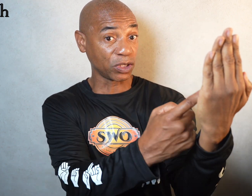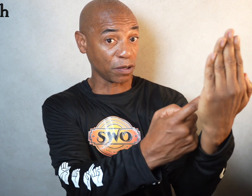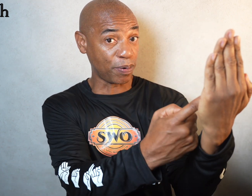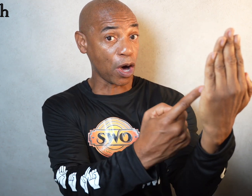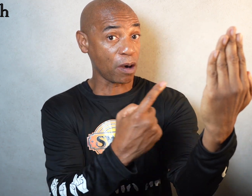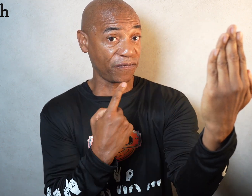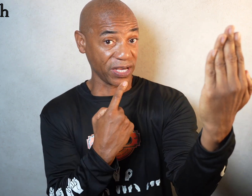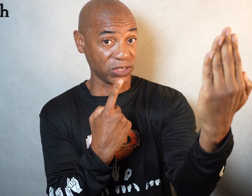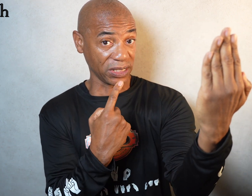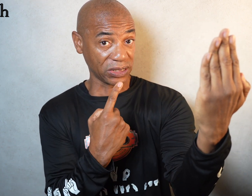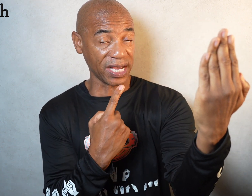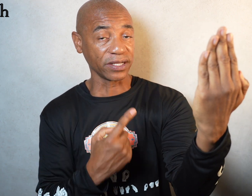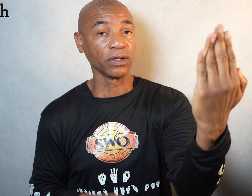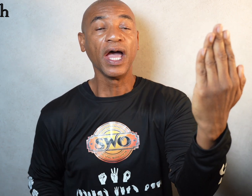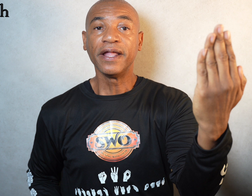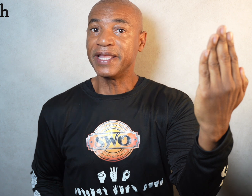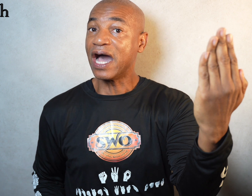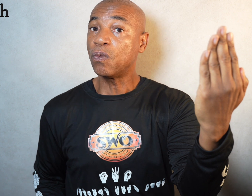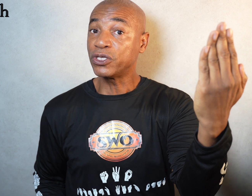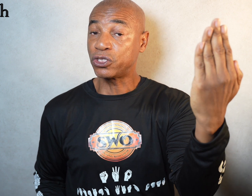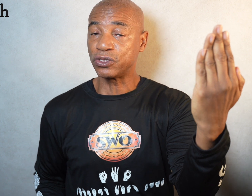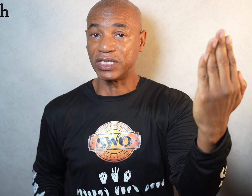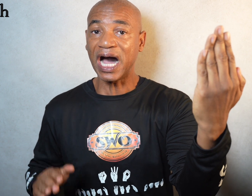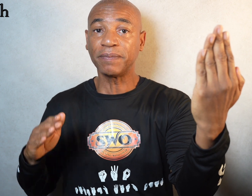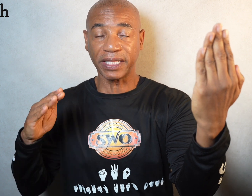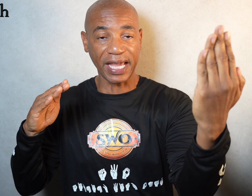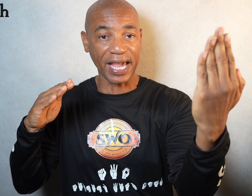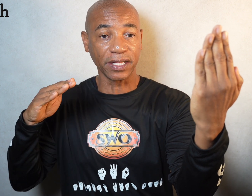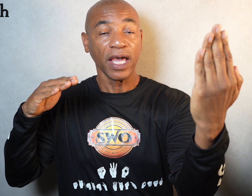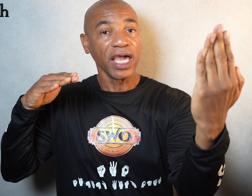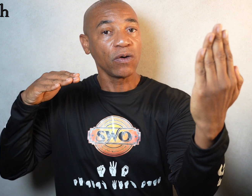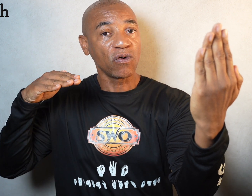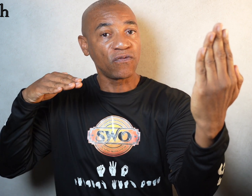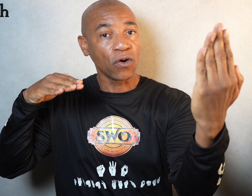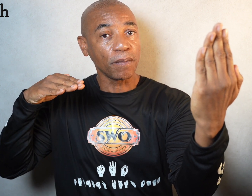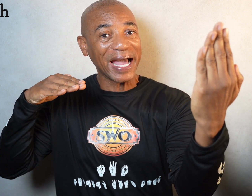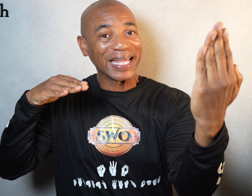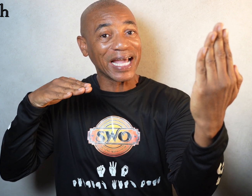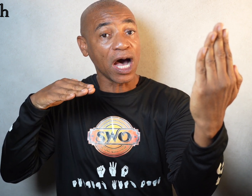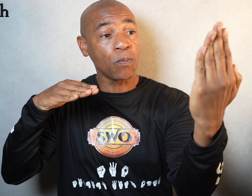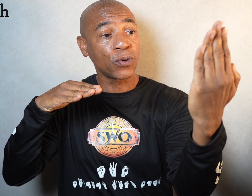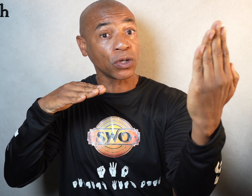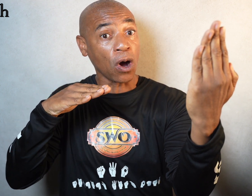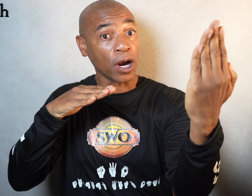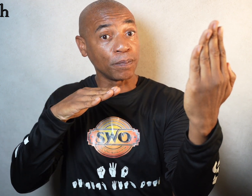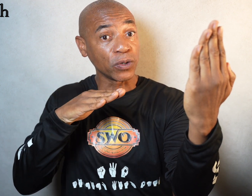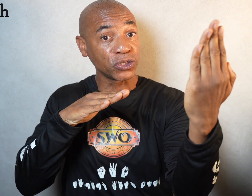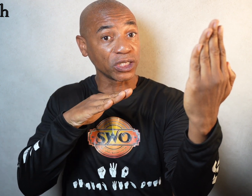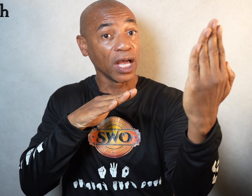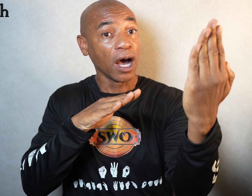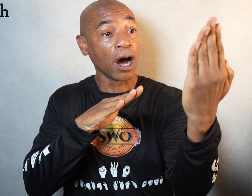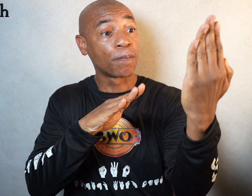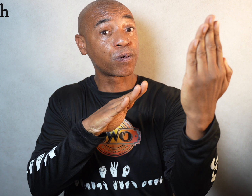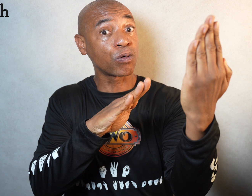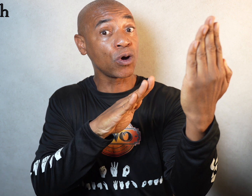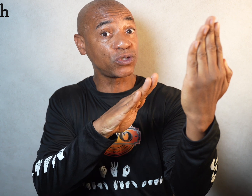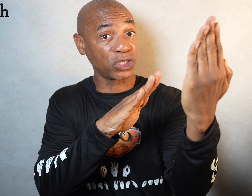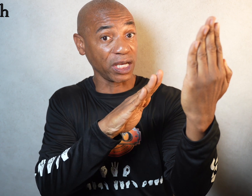the palm facing the signer. Now, with your dominant hand, it will form an upward arc motion approaching